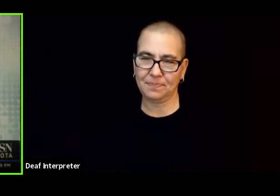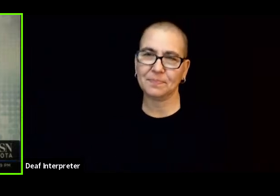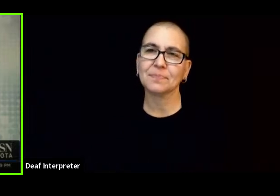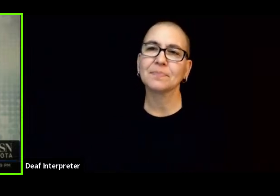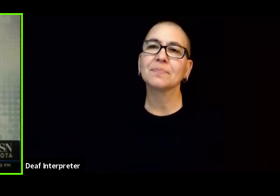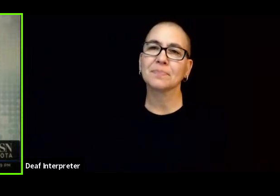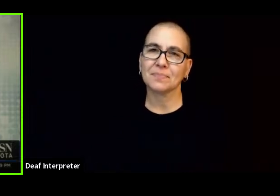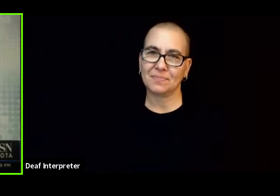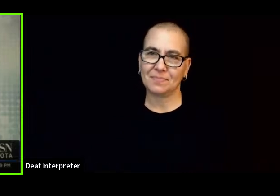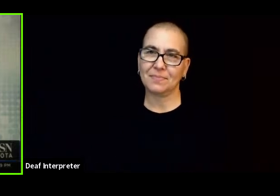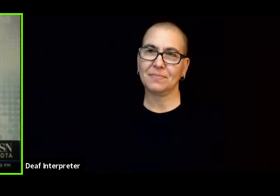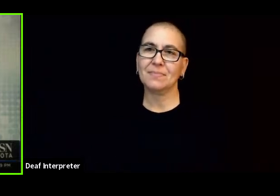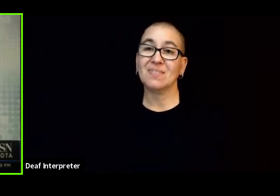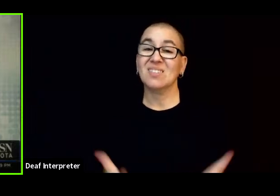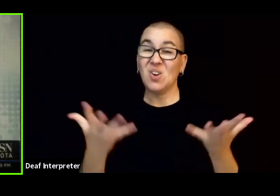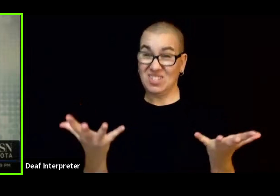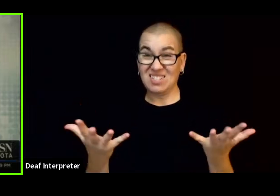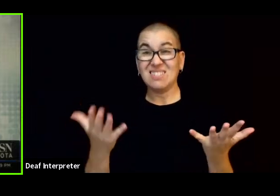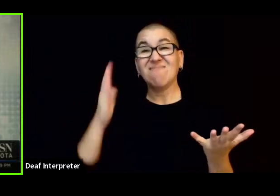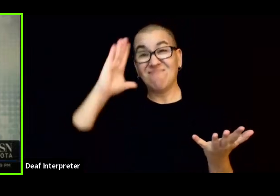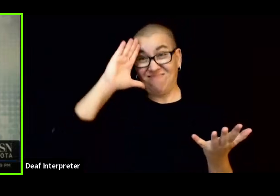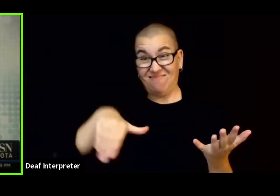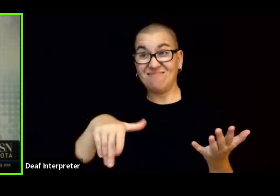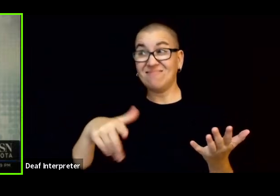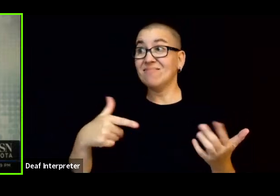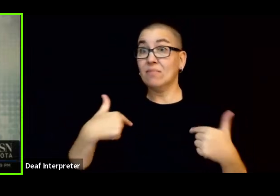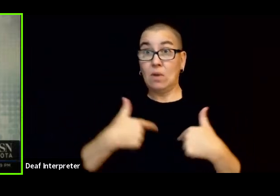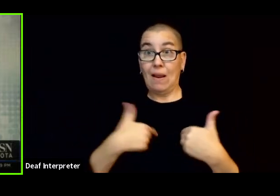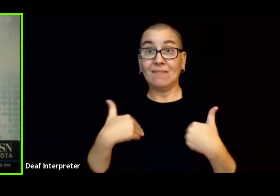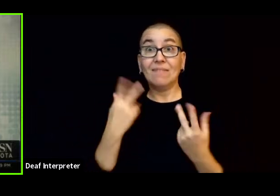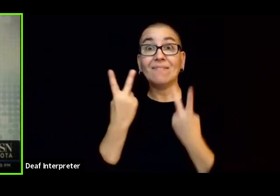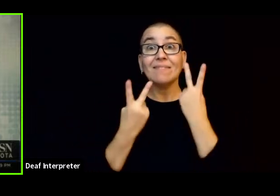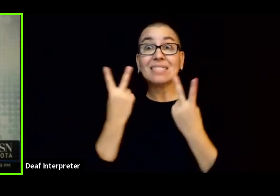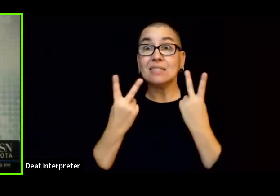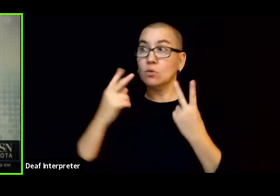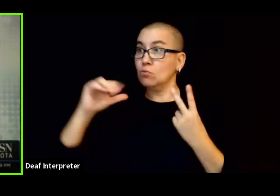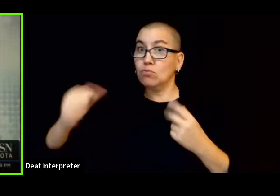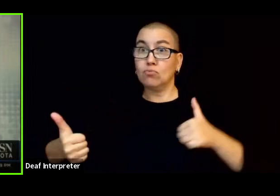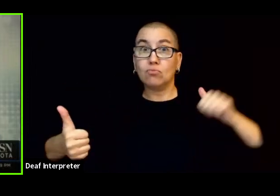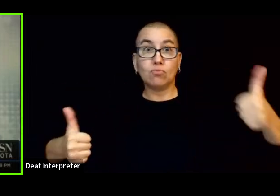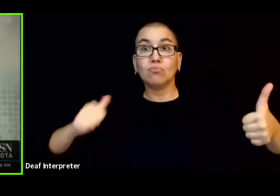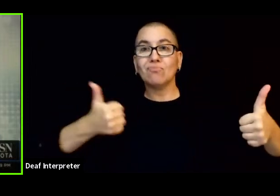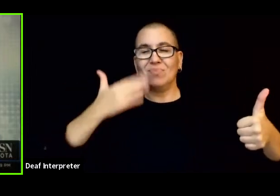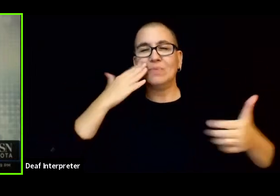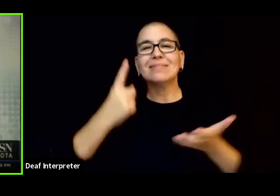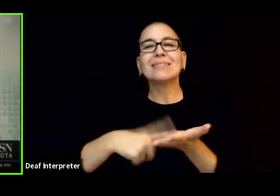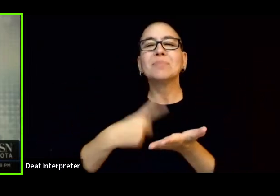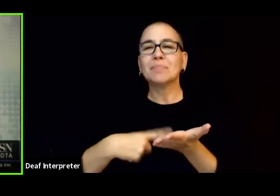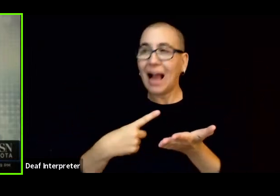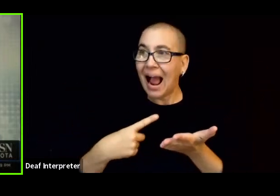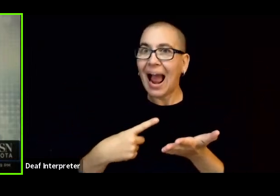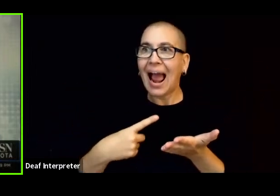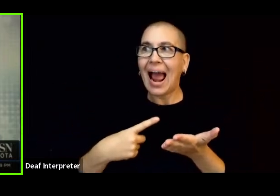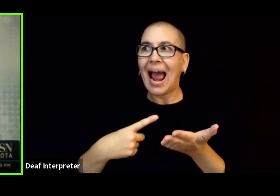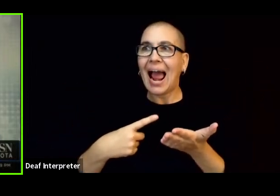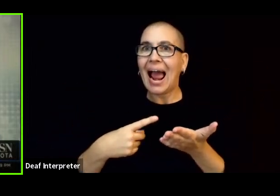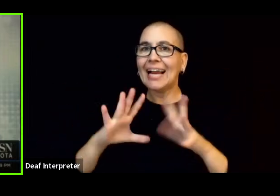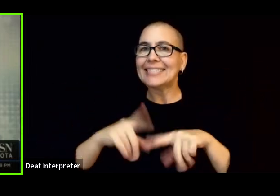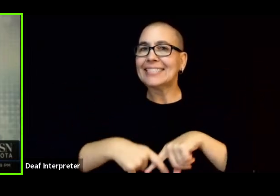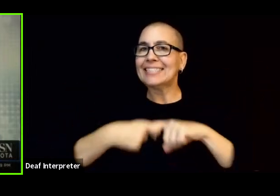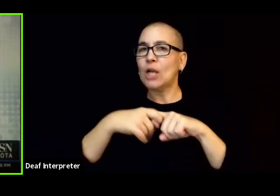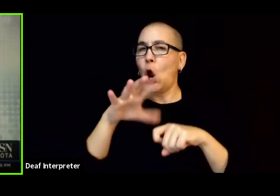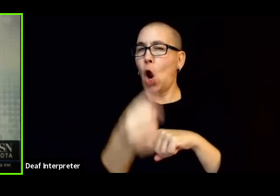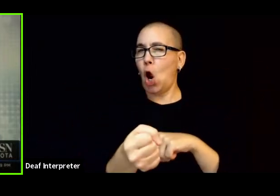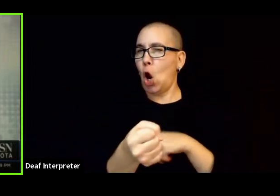it due to a positive staff person. Our assisted living was able to have visitation longer, but is currently suspended due to a positive